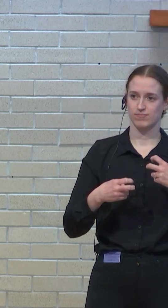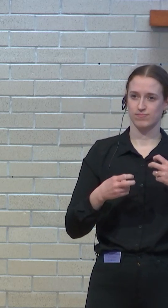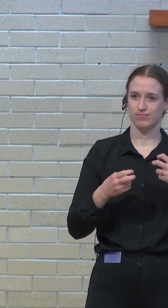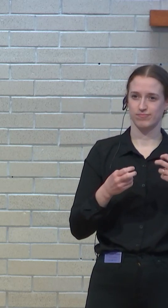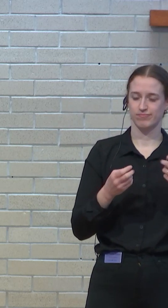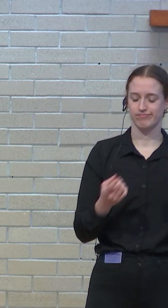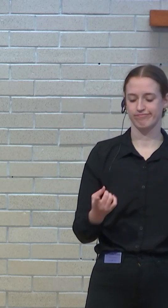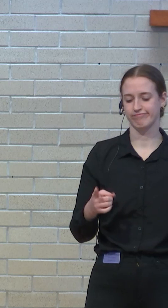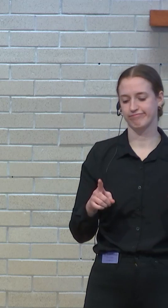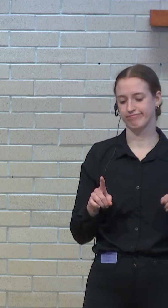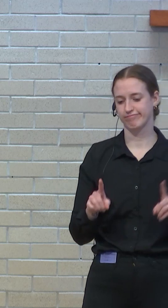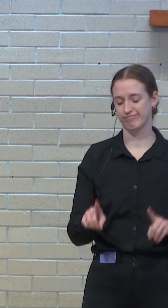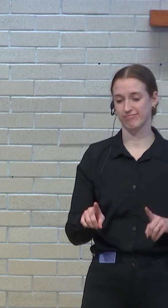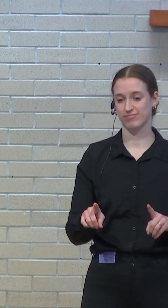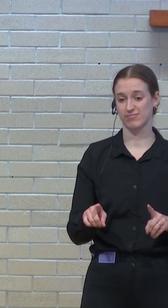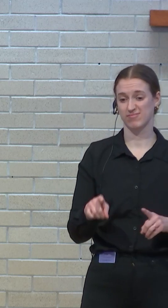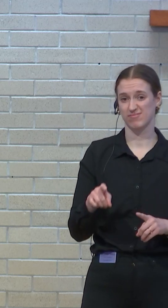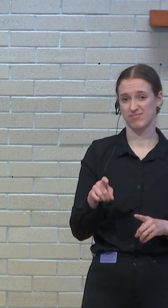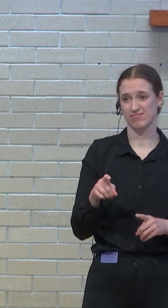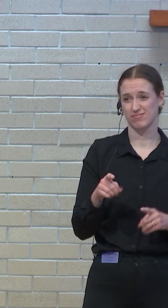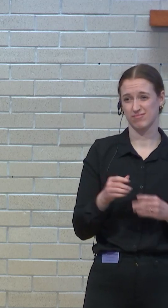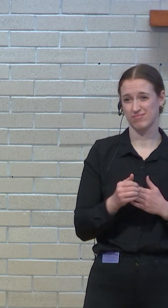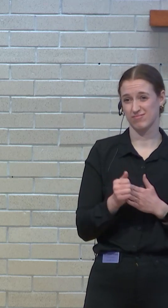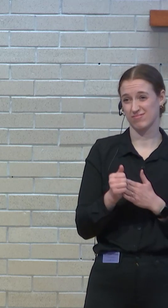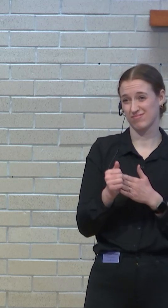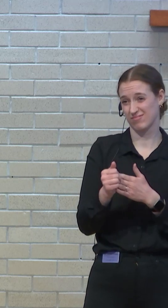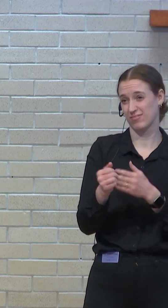way they should.